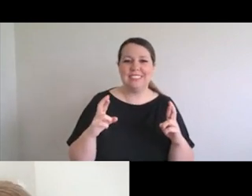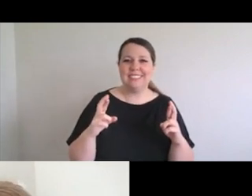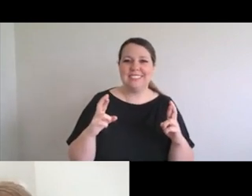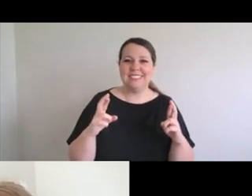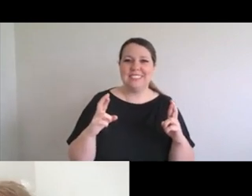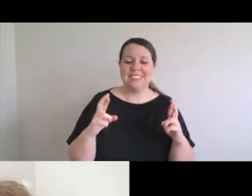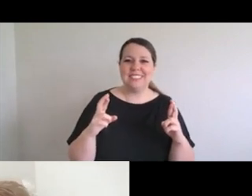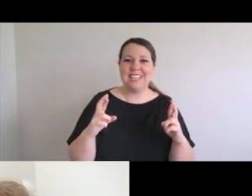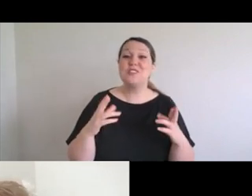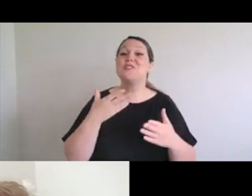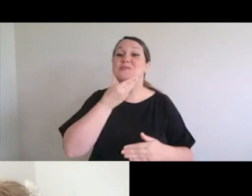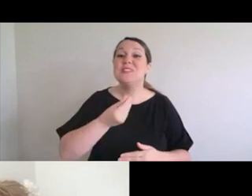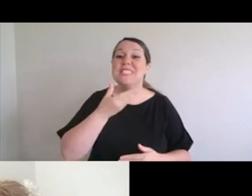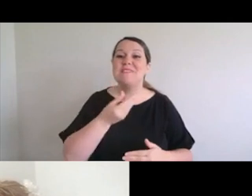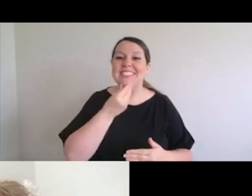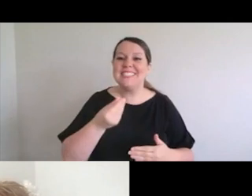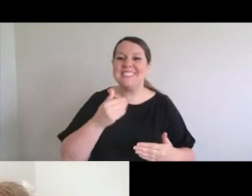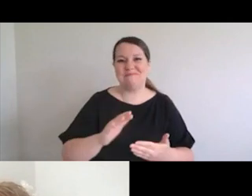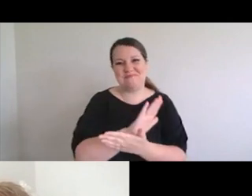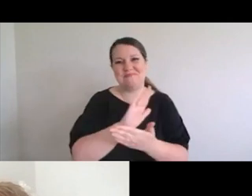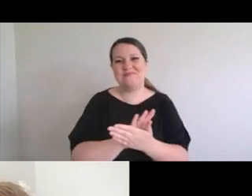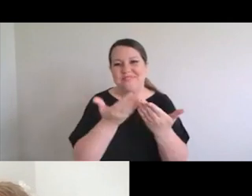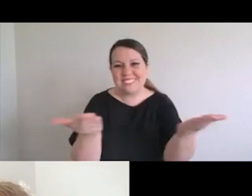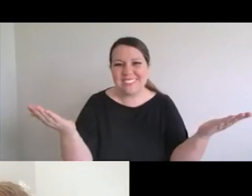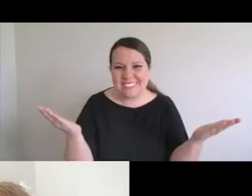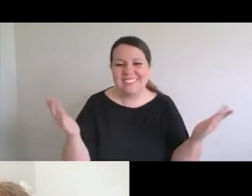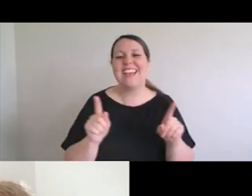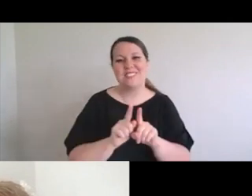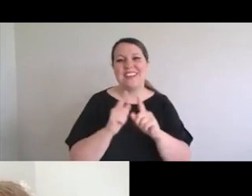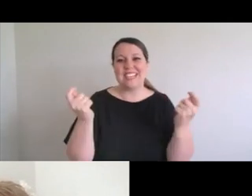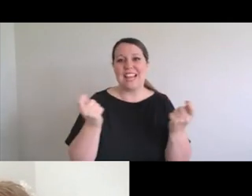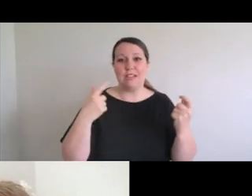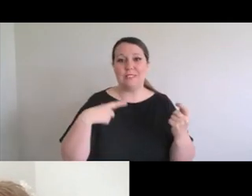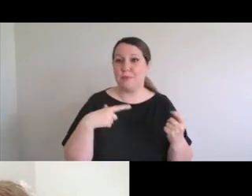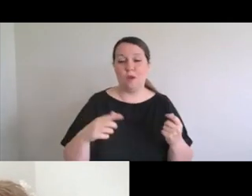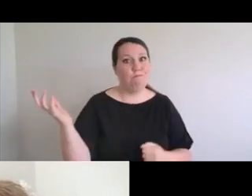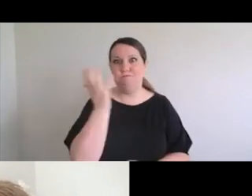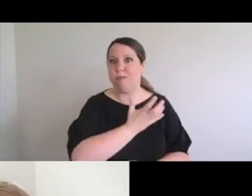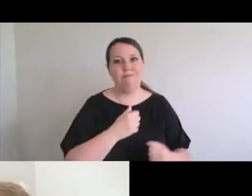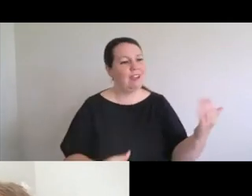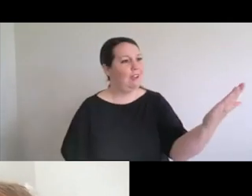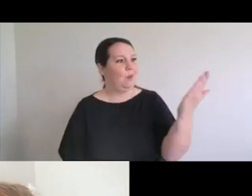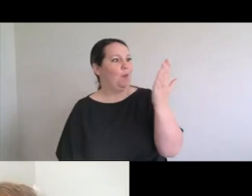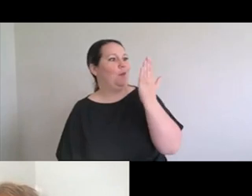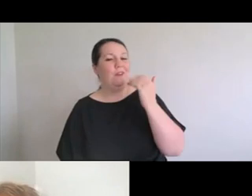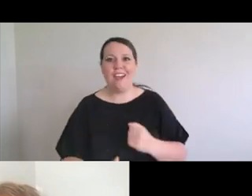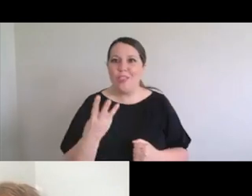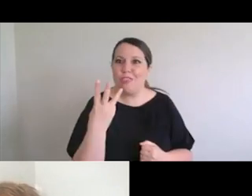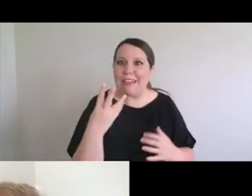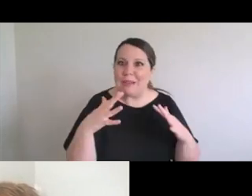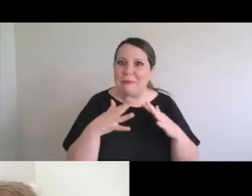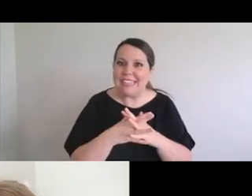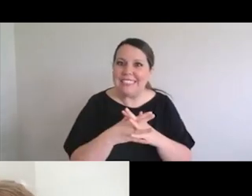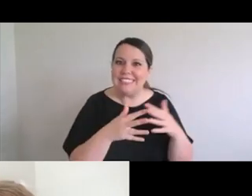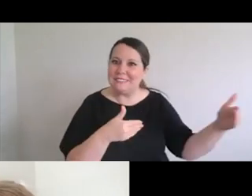Christmas greetings and celebrations as we come very close. It's only like 3 weeks ago,